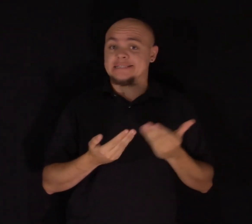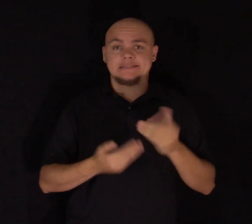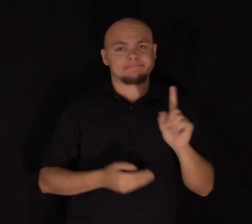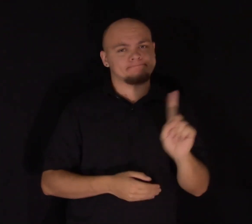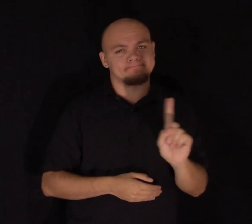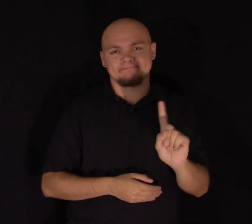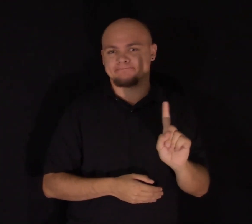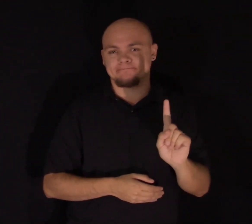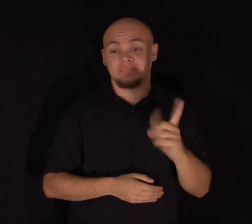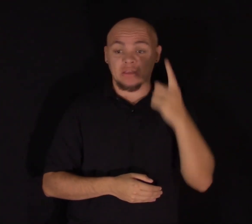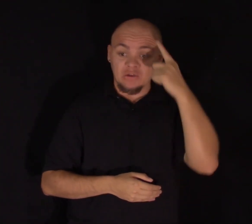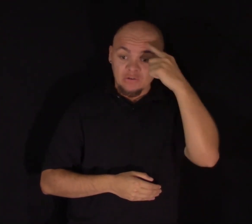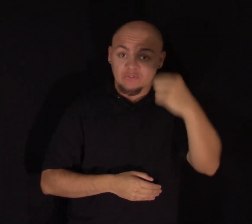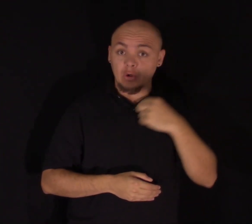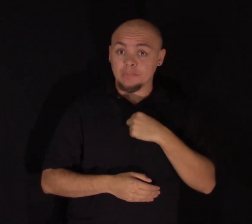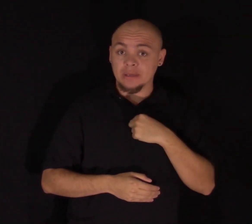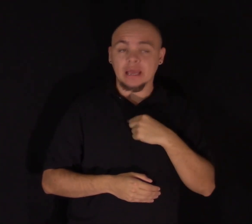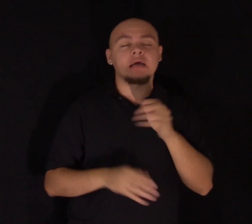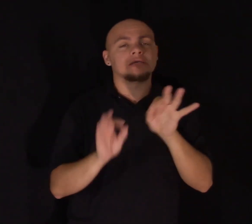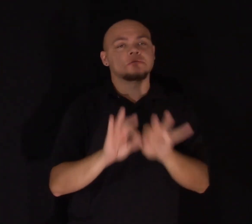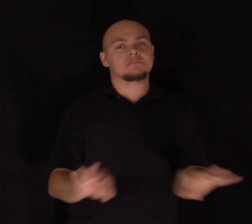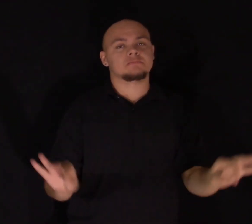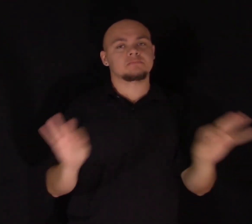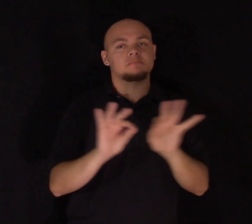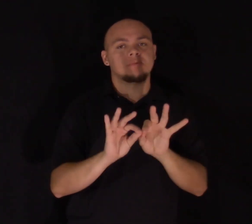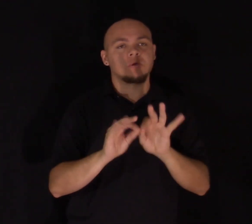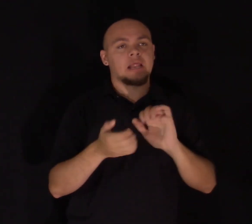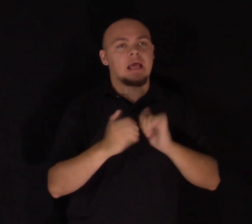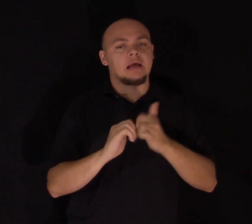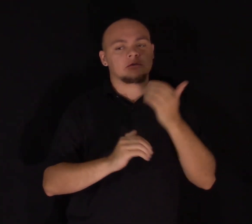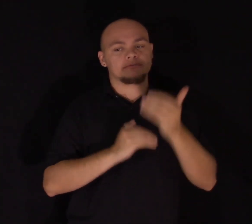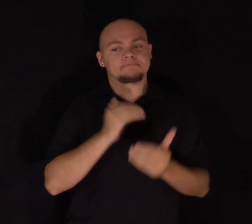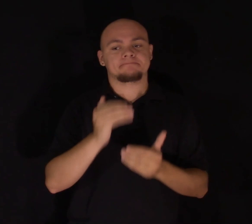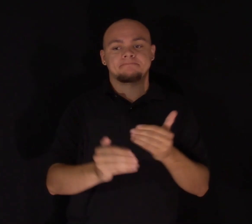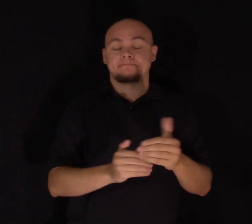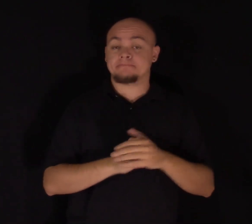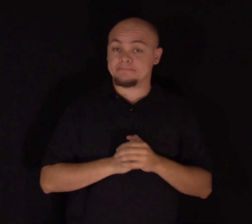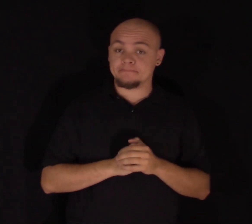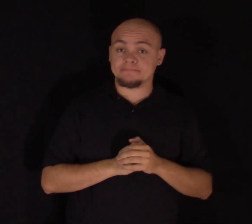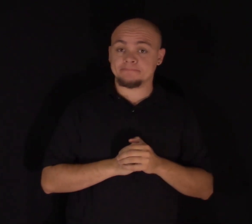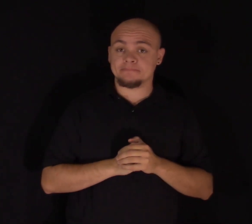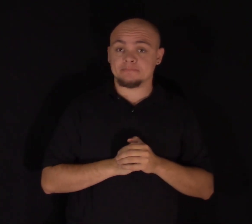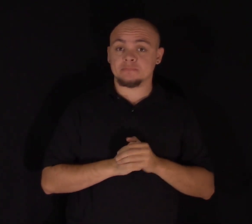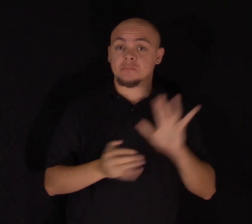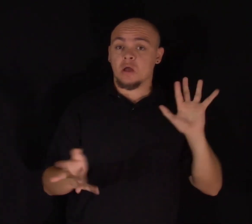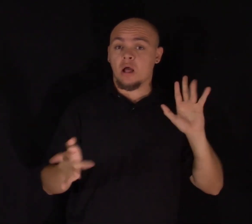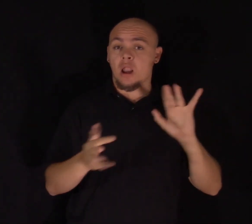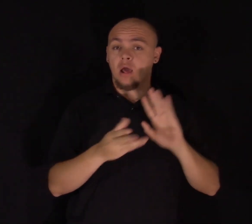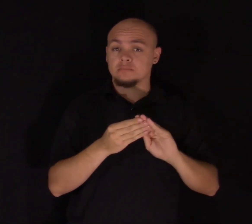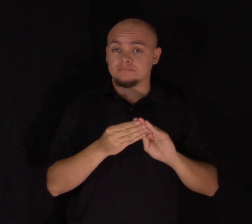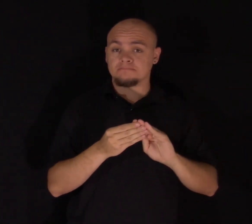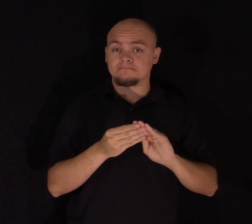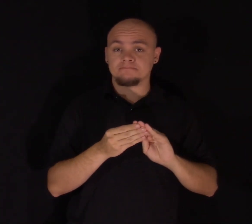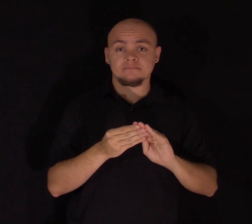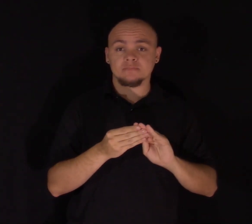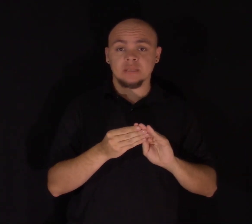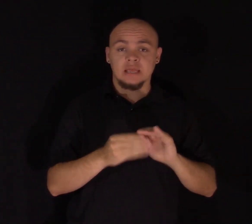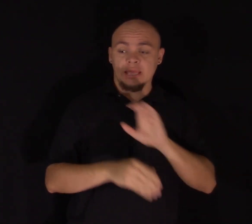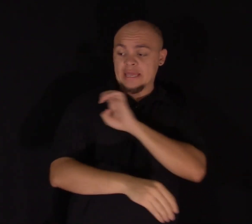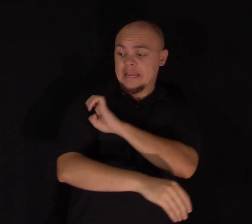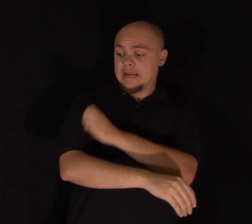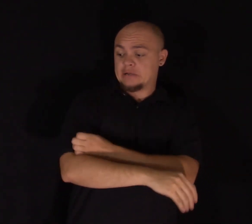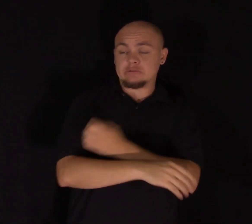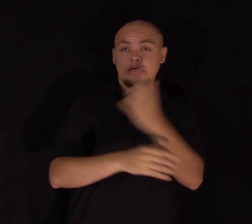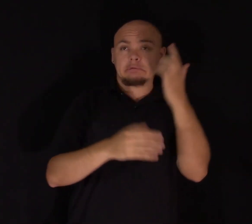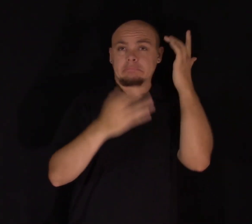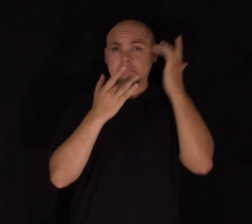for me, I feel it's the key way to keep moving forward. So, all in all, I don't waste energy feeling bad